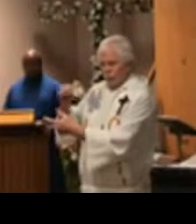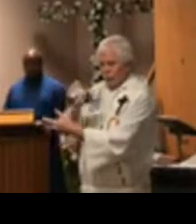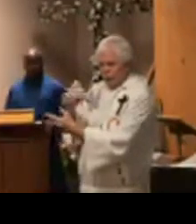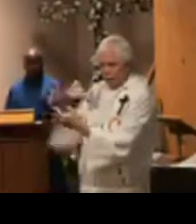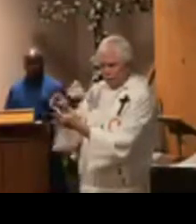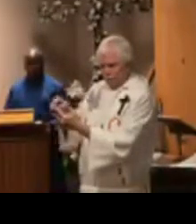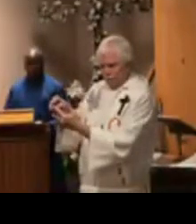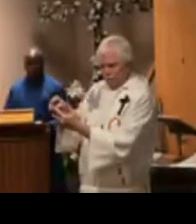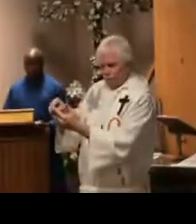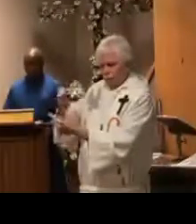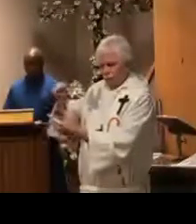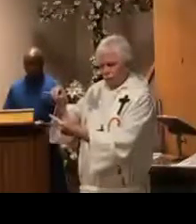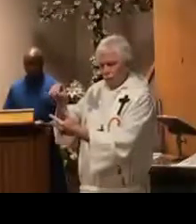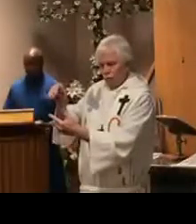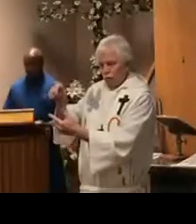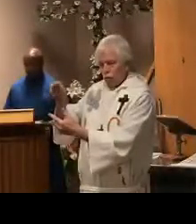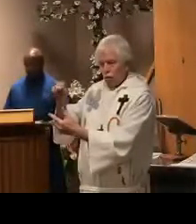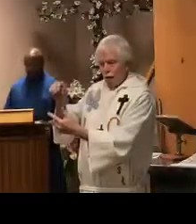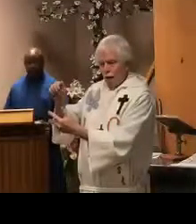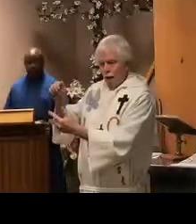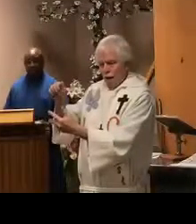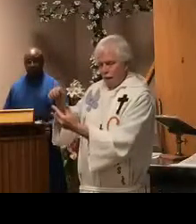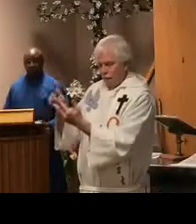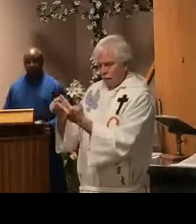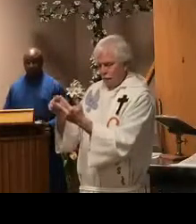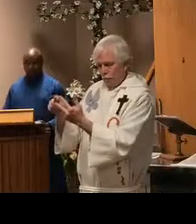those women named Mary Magdalene,